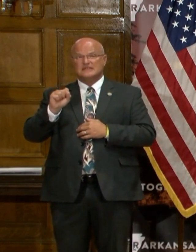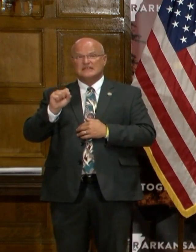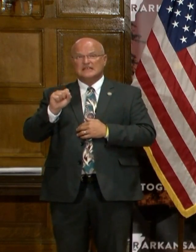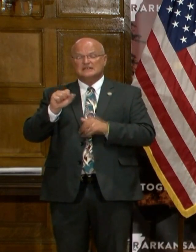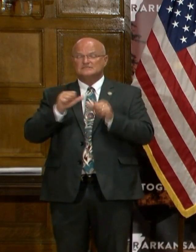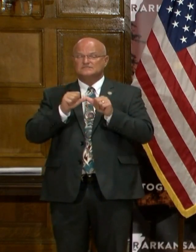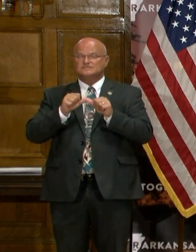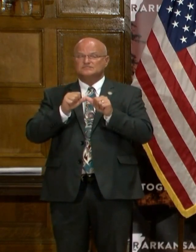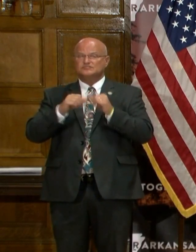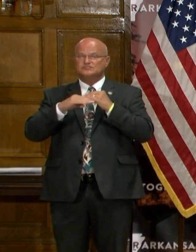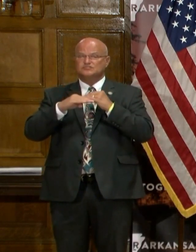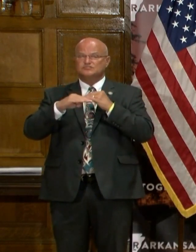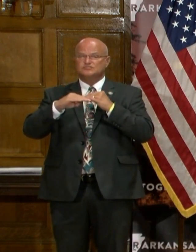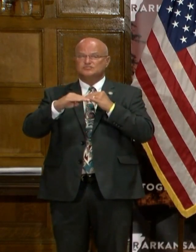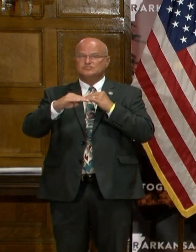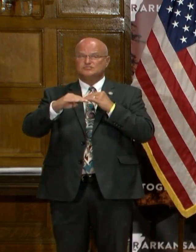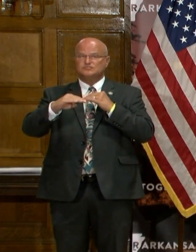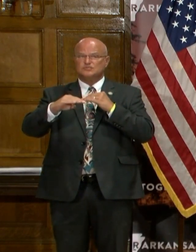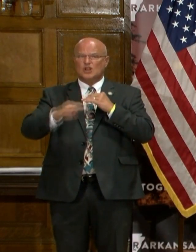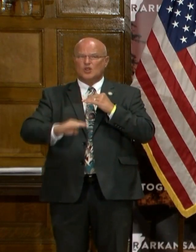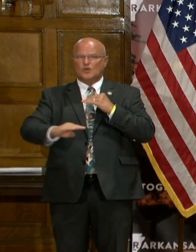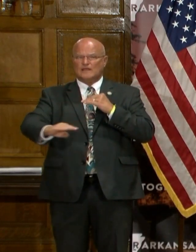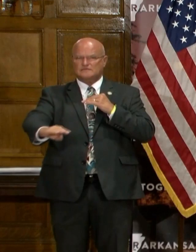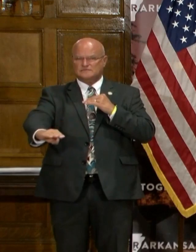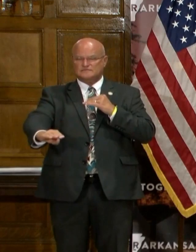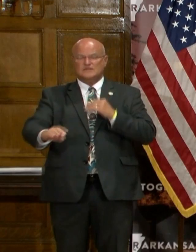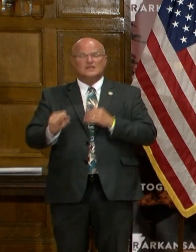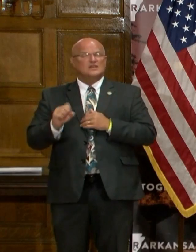somewhat steady, but it's been steady at a lower level.